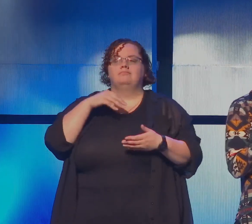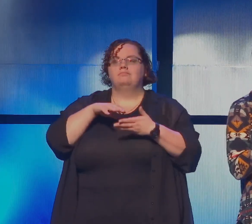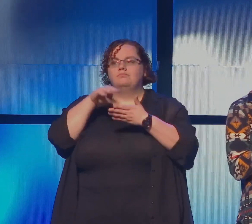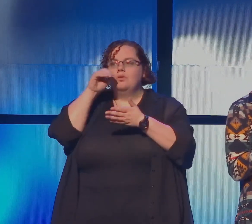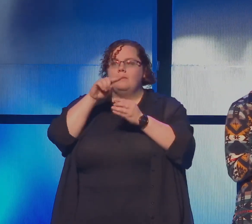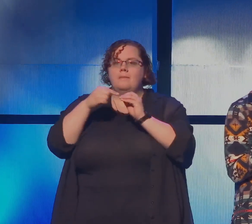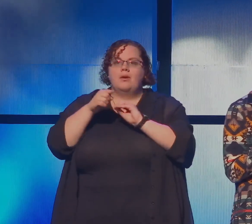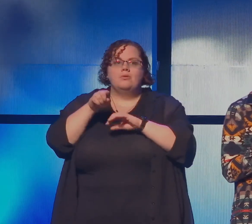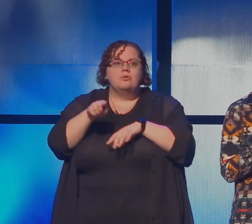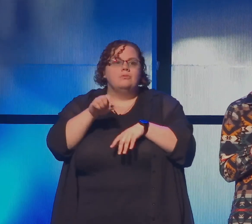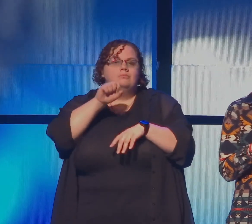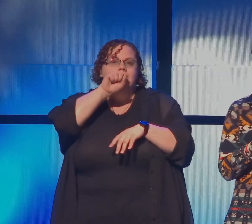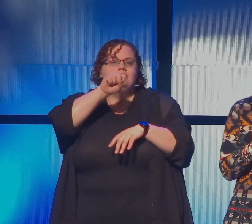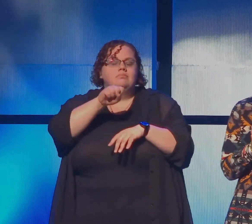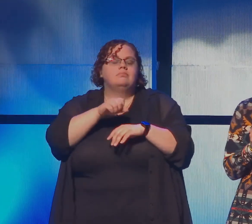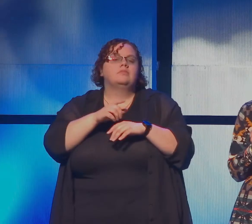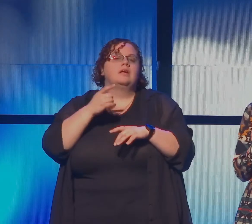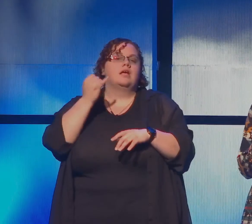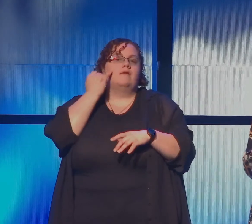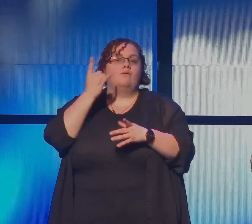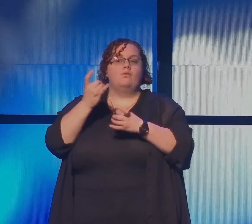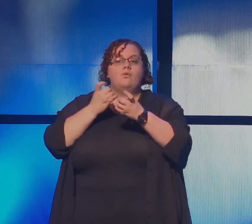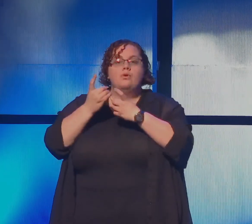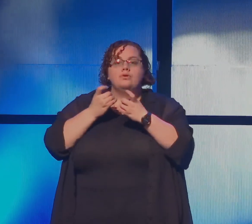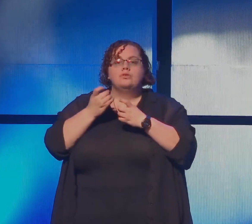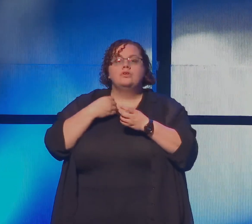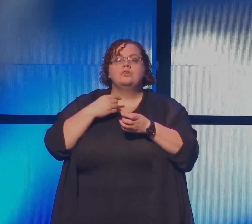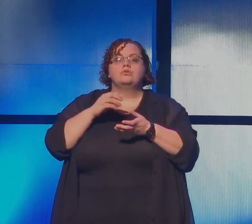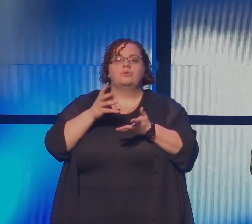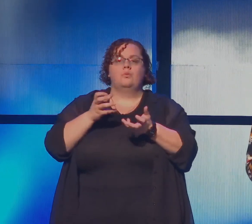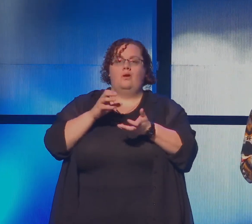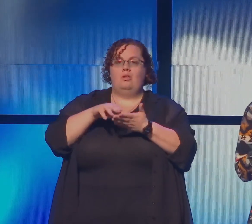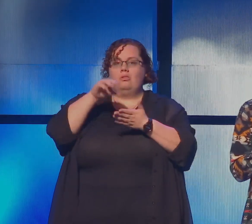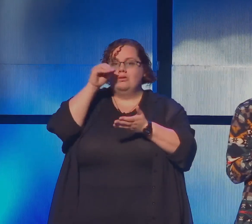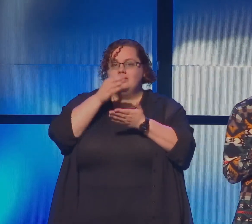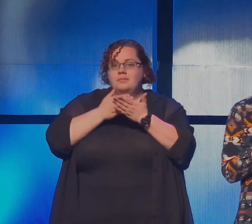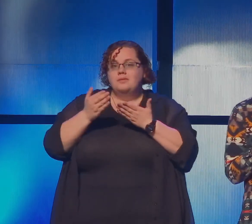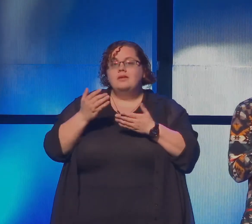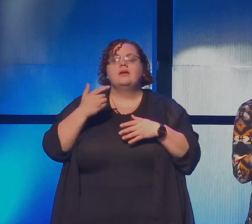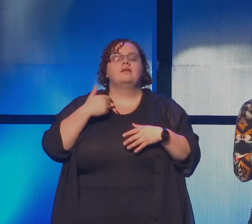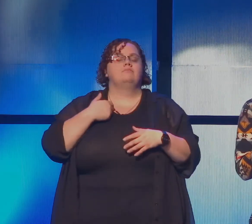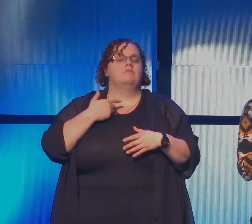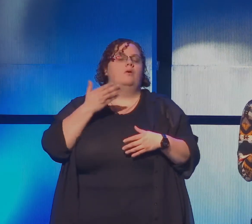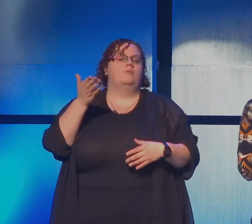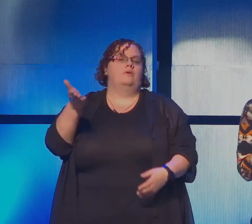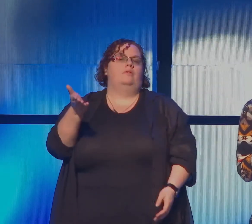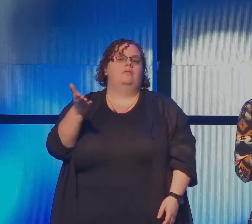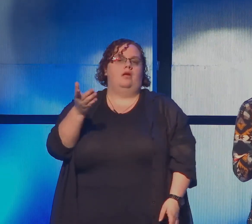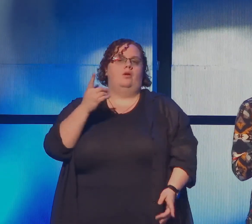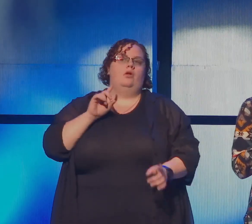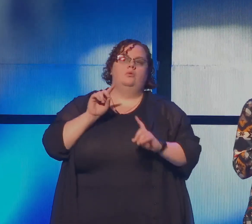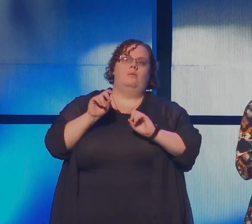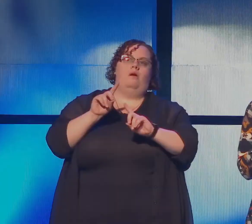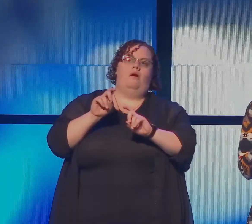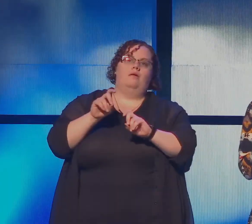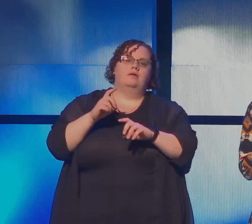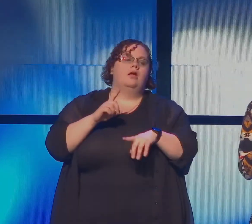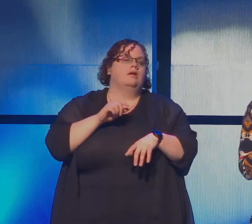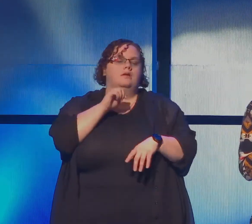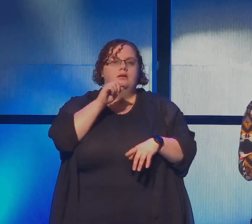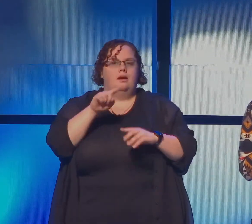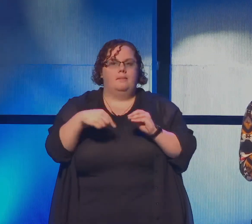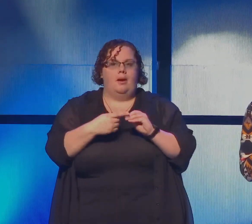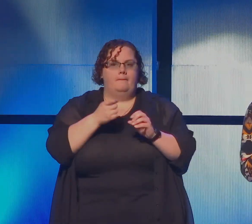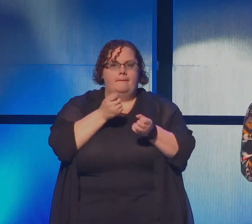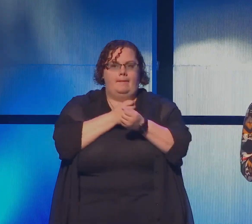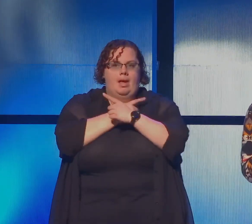have any questions or anything you'd like to learn, I'll be hanging out there. Ask away. Not about Batman, though.